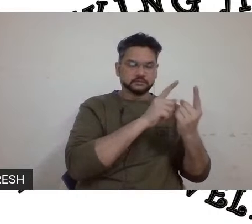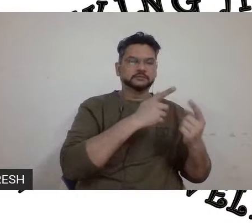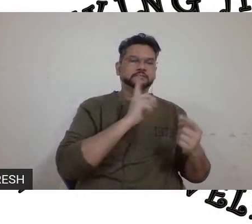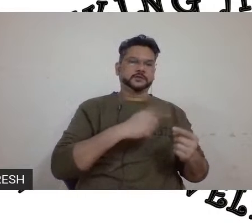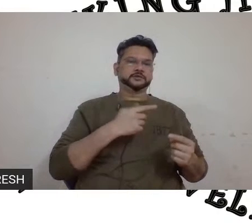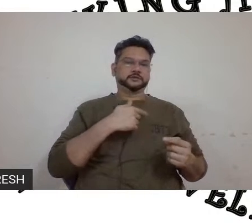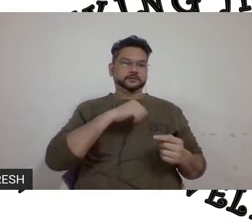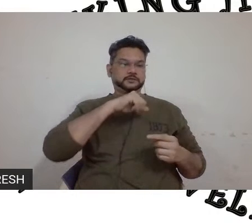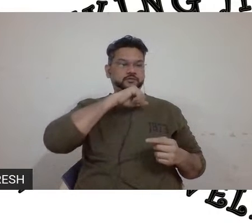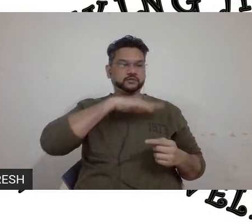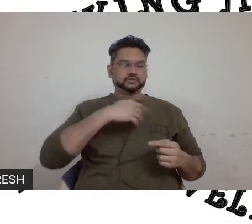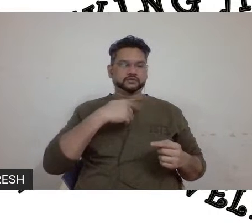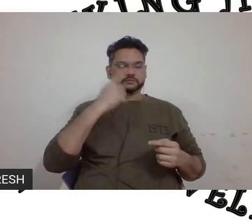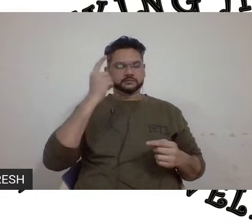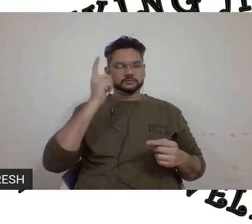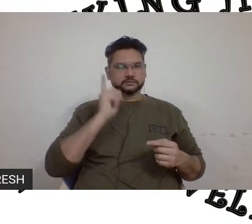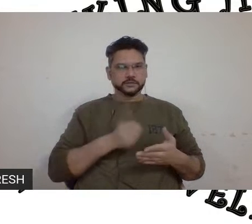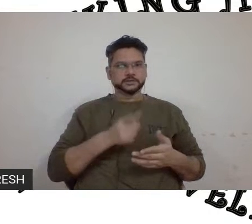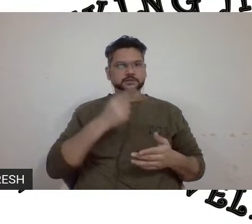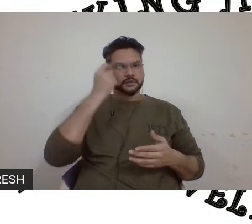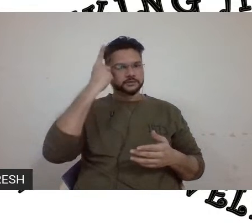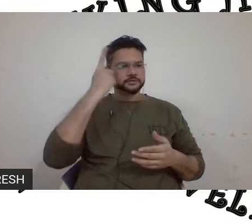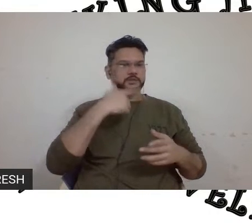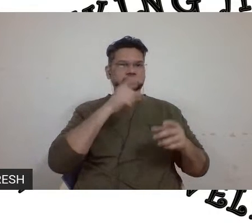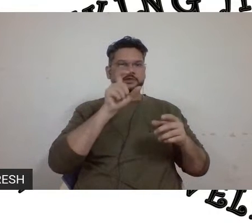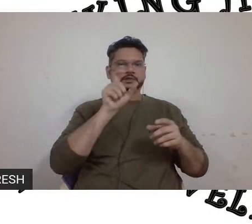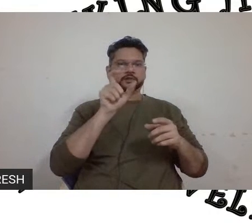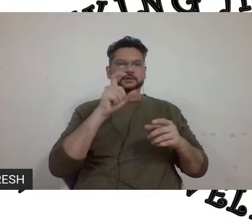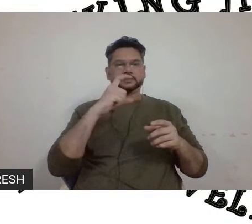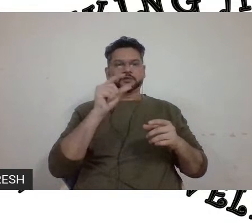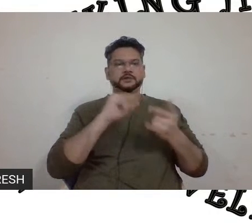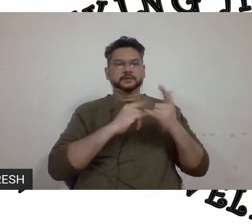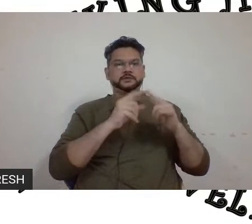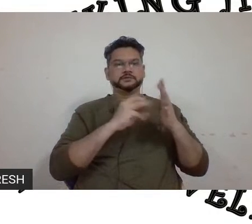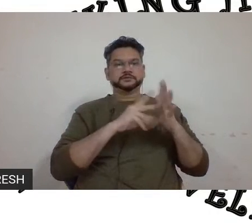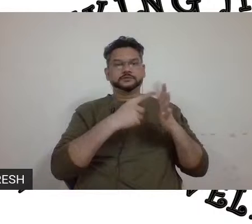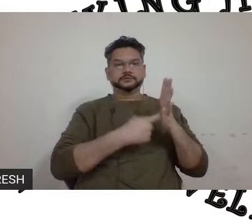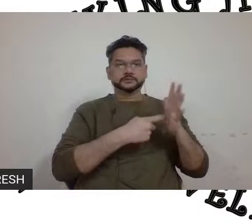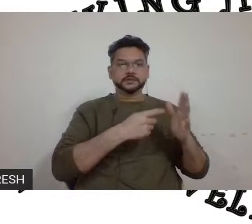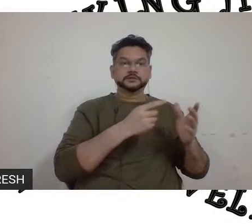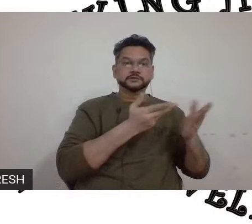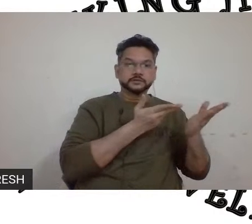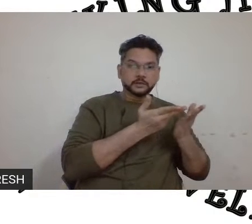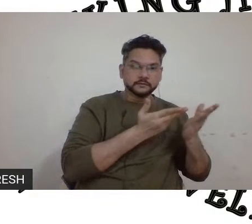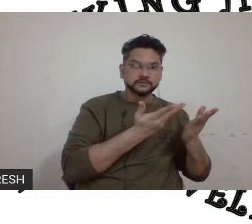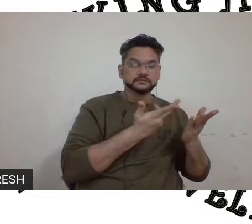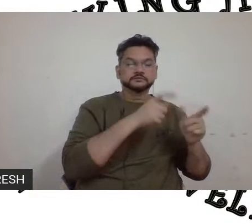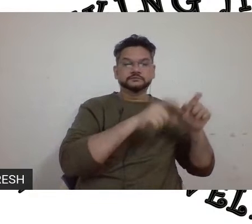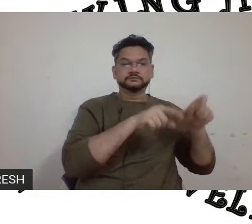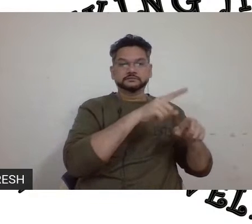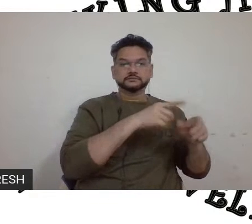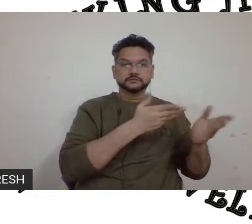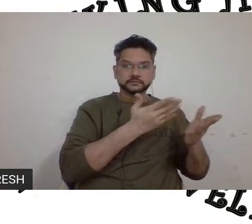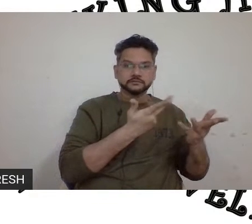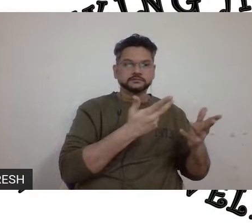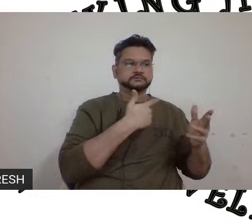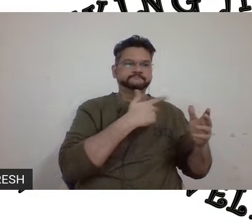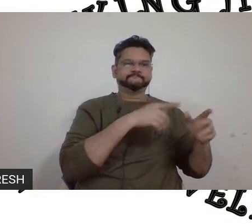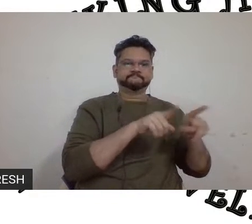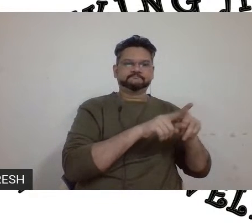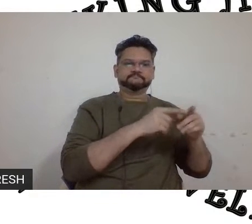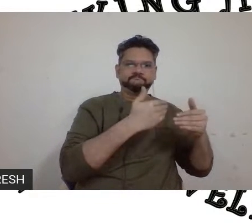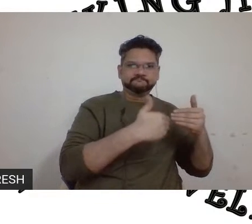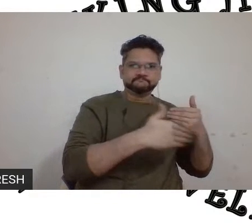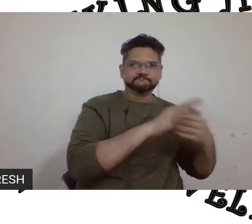customer service, the customer experience, and retaining the customer. If it is a back-end job, the documentation becomes